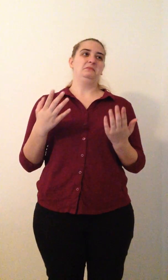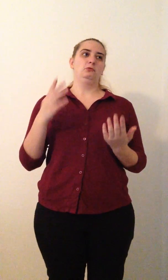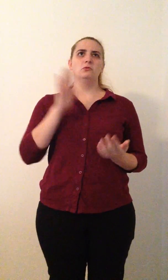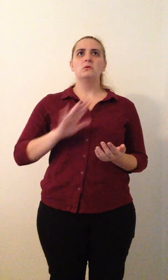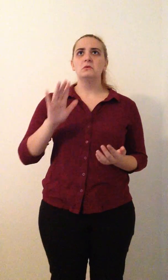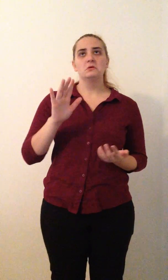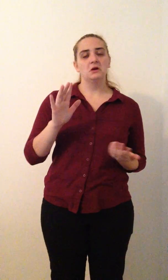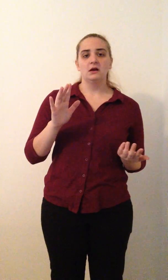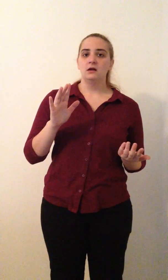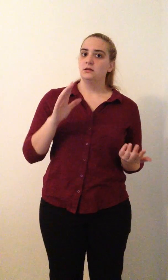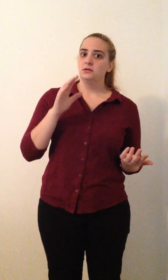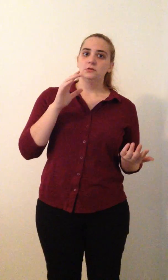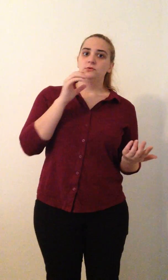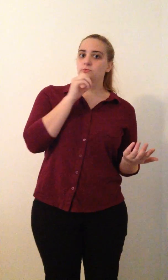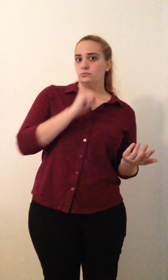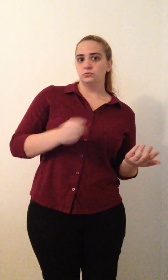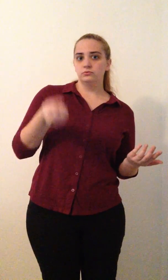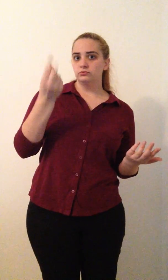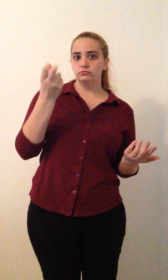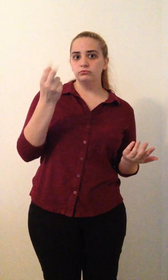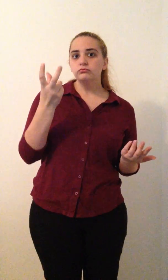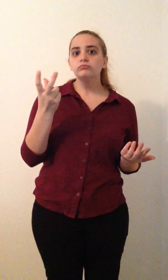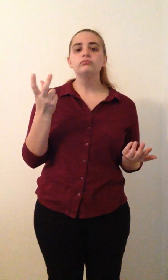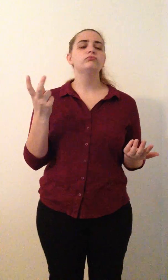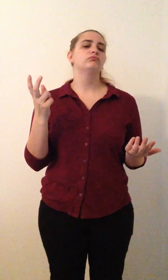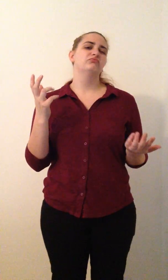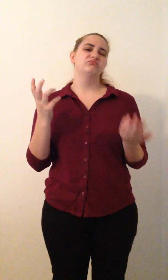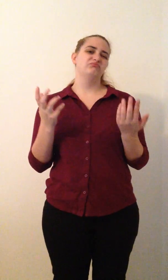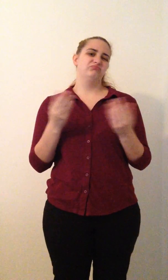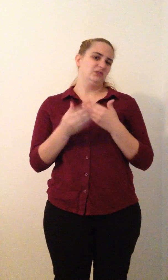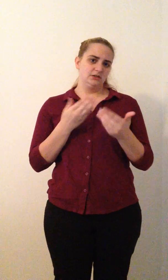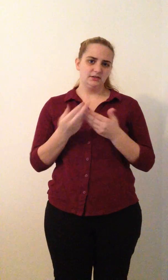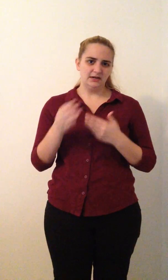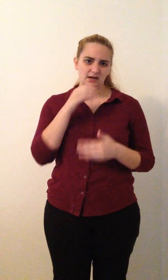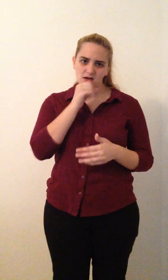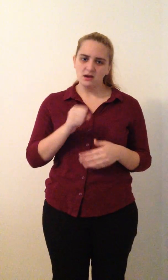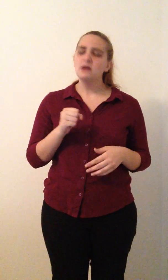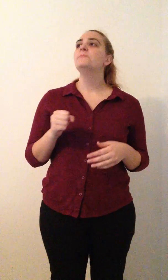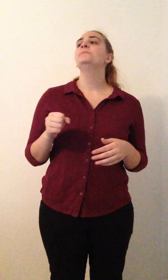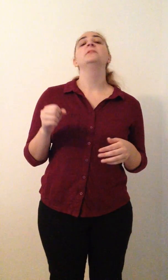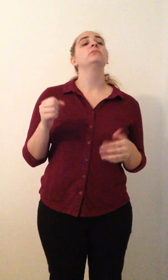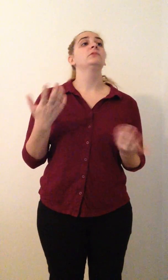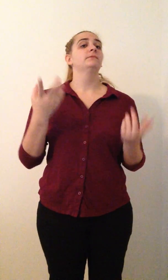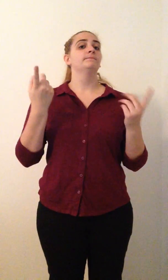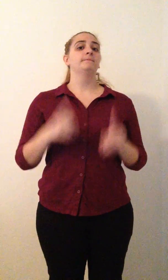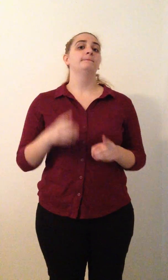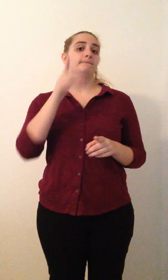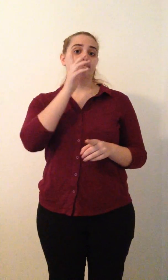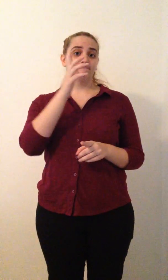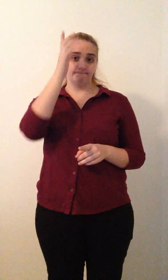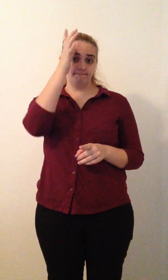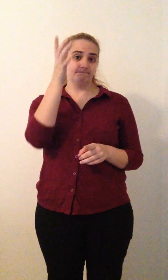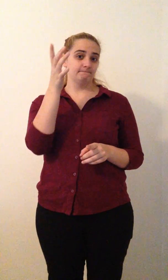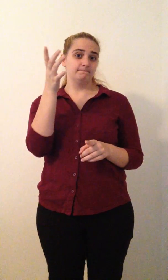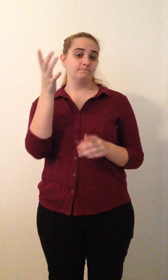3 years are so critical. Whatever the attachment style we formed with our caregivers then tends to stay with us